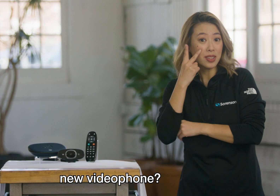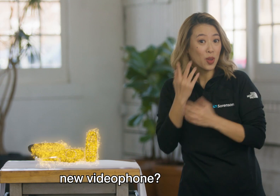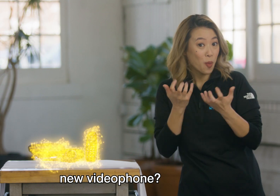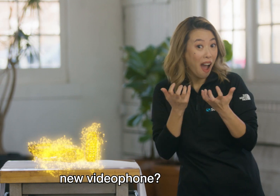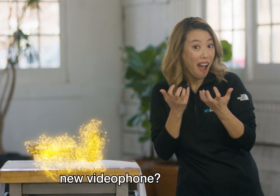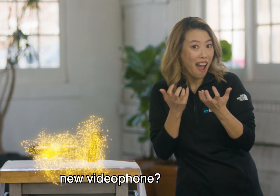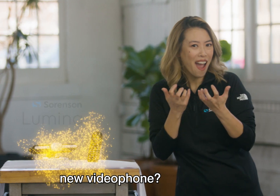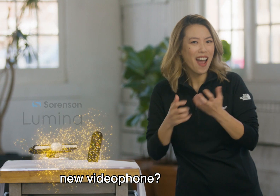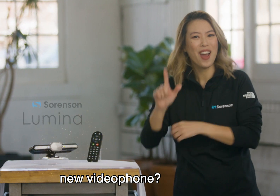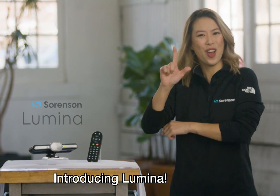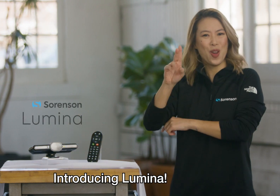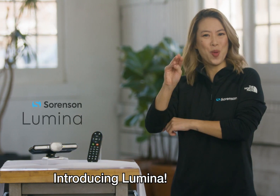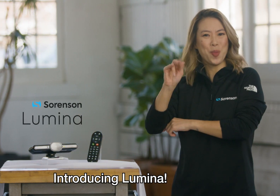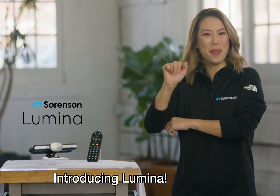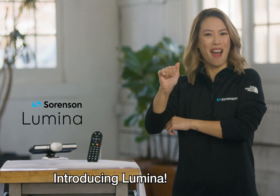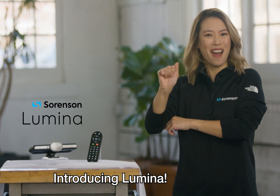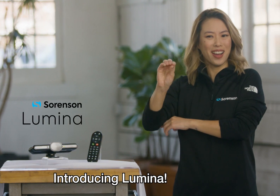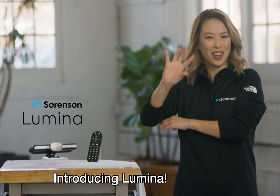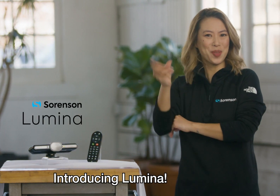phone? Introducing Lumina.